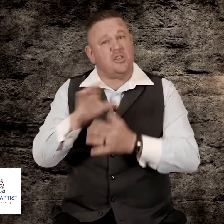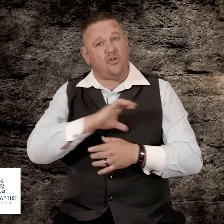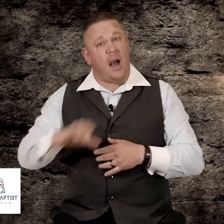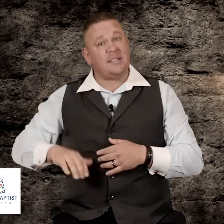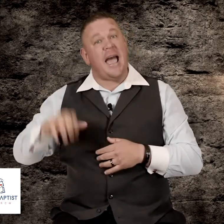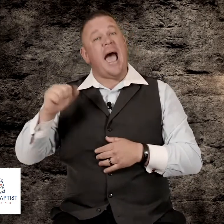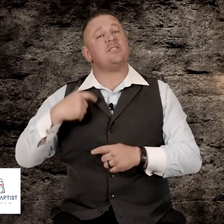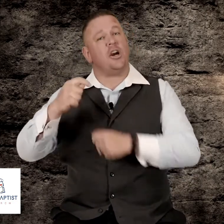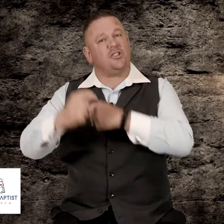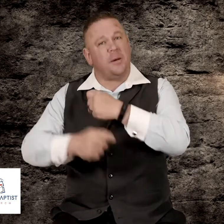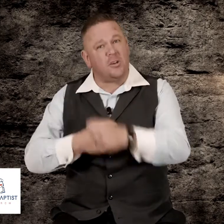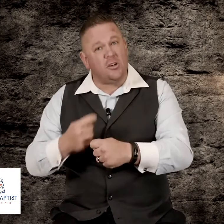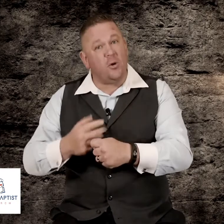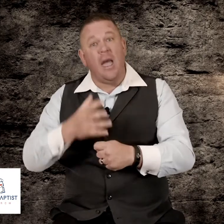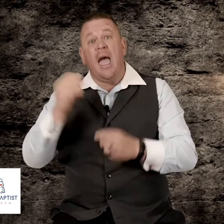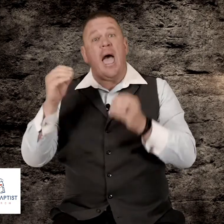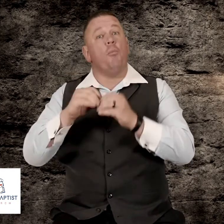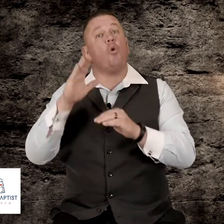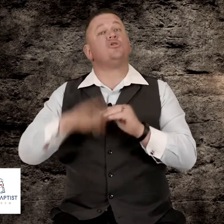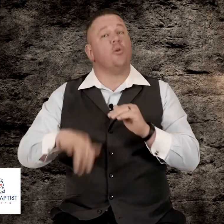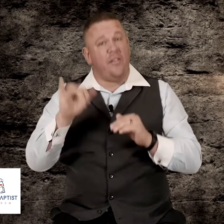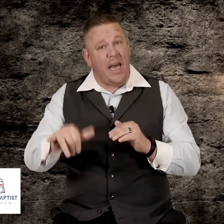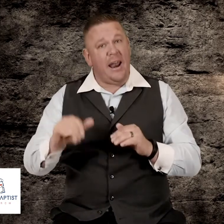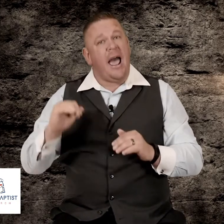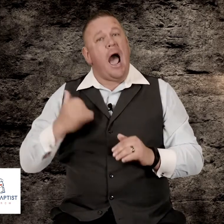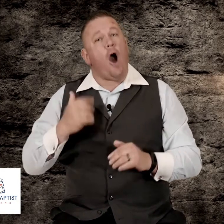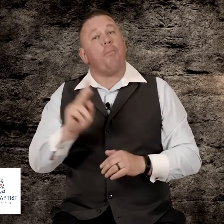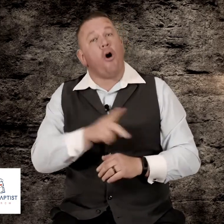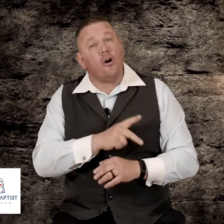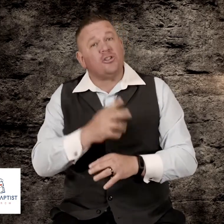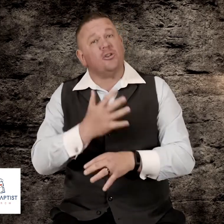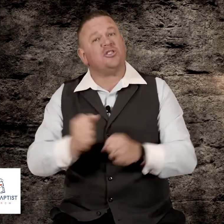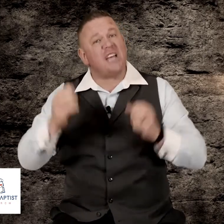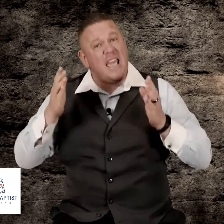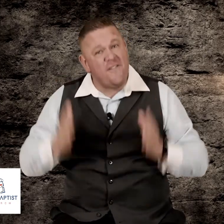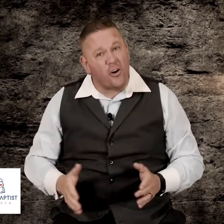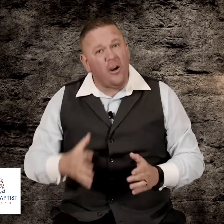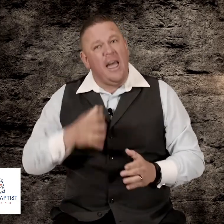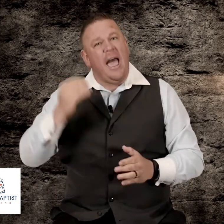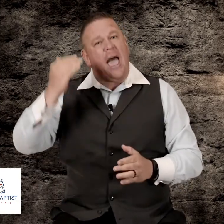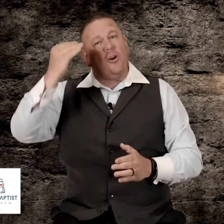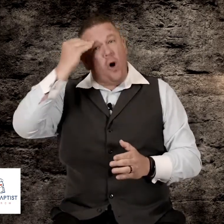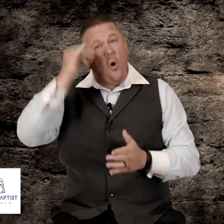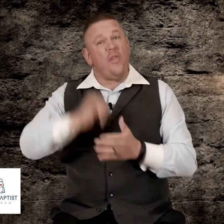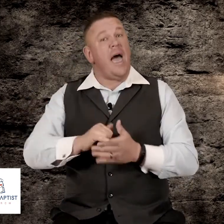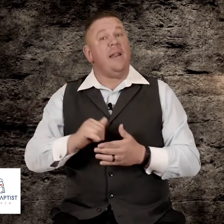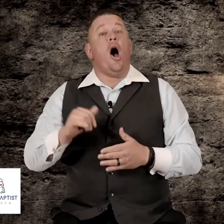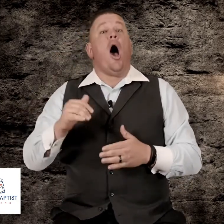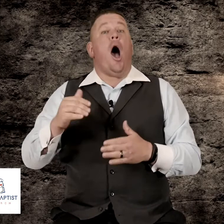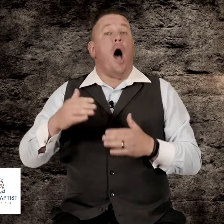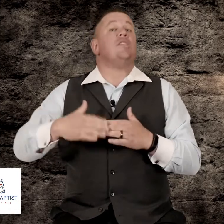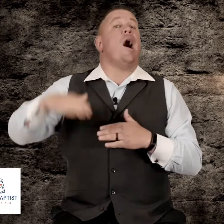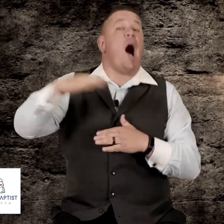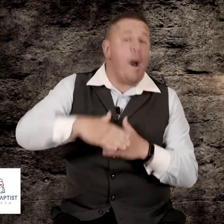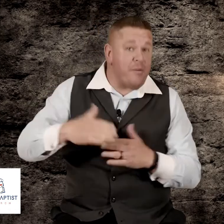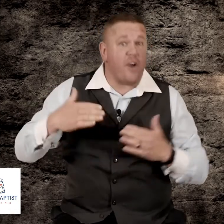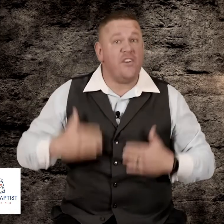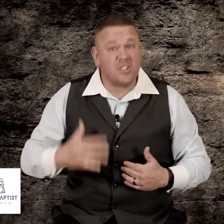Christ as our substitute and more so than that, our personal Savior and know that on top of our physical